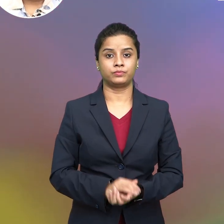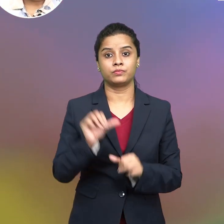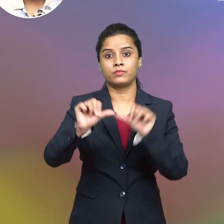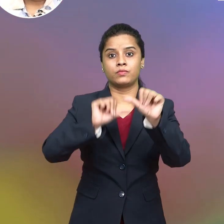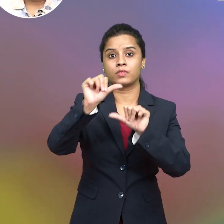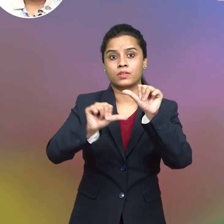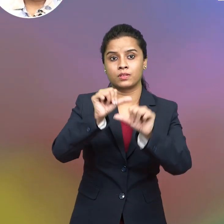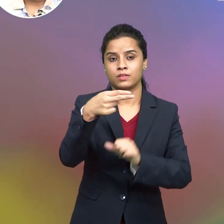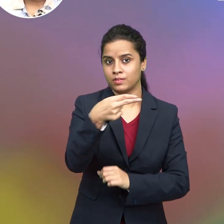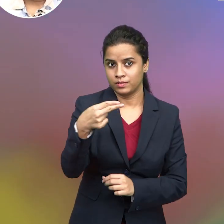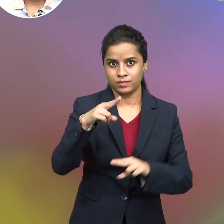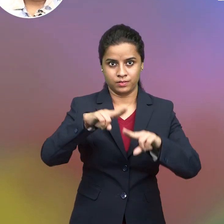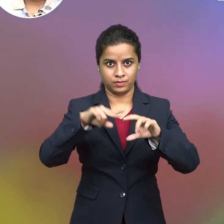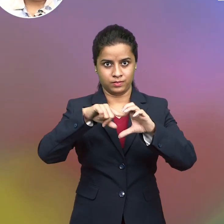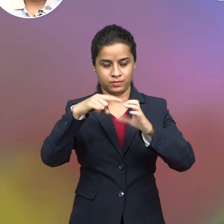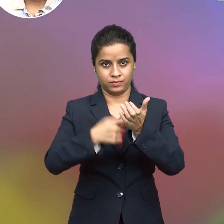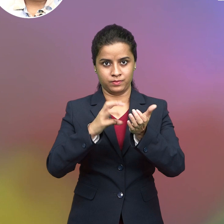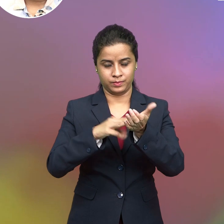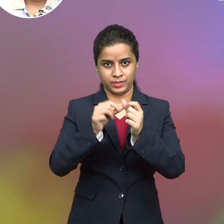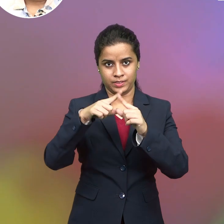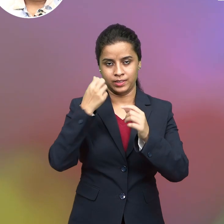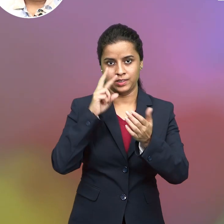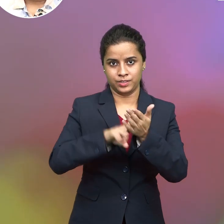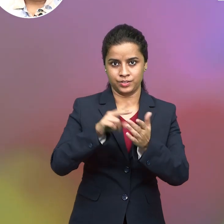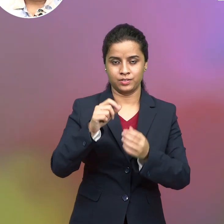This process is called fermentation